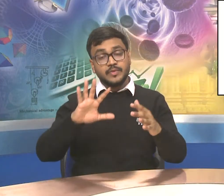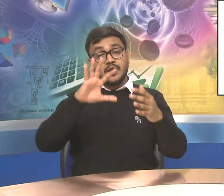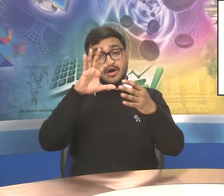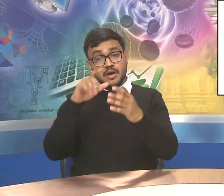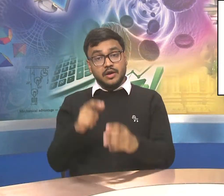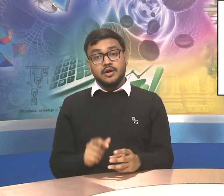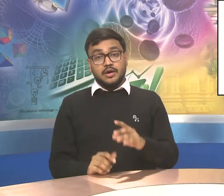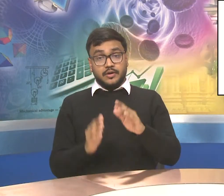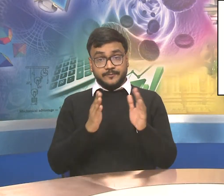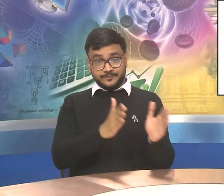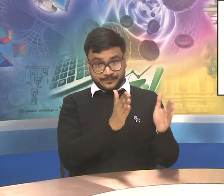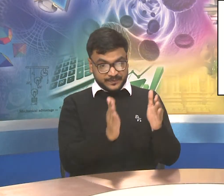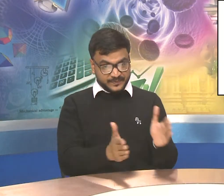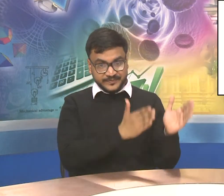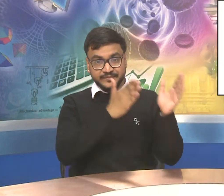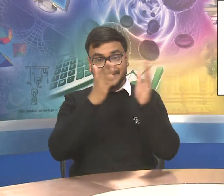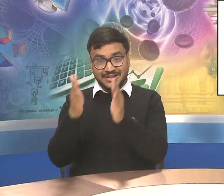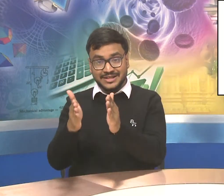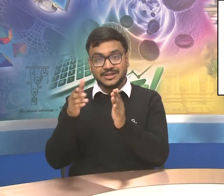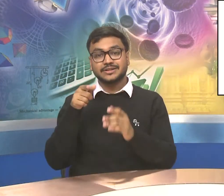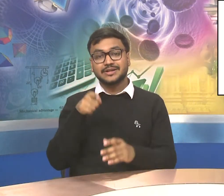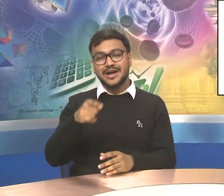and problem solving,